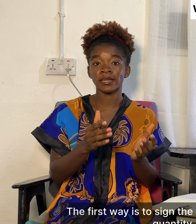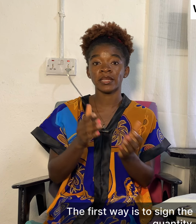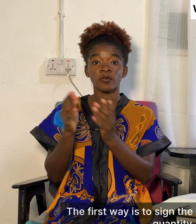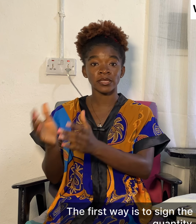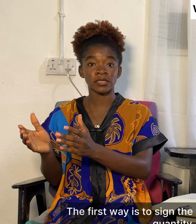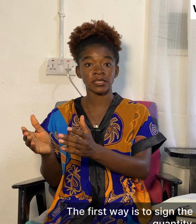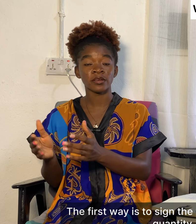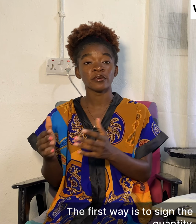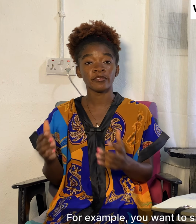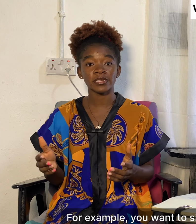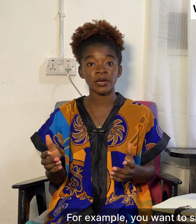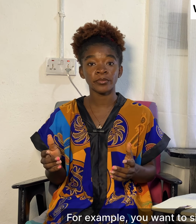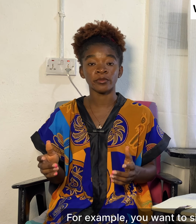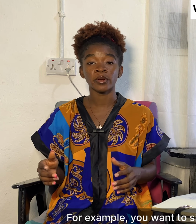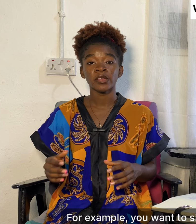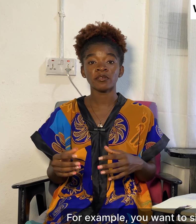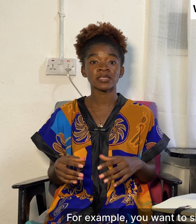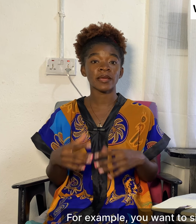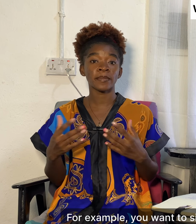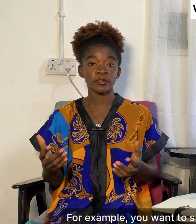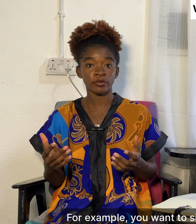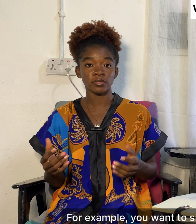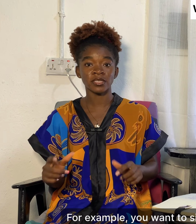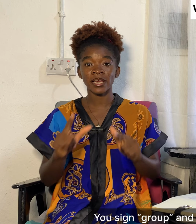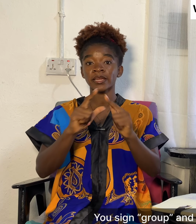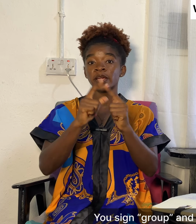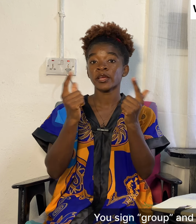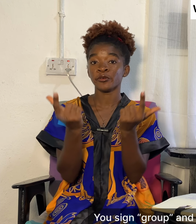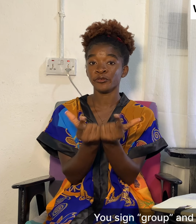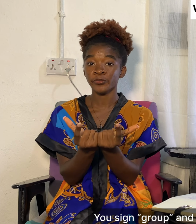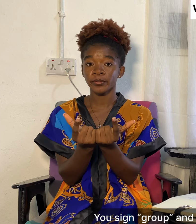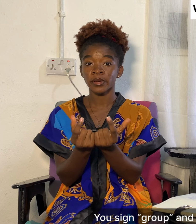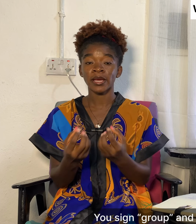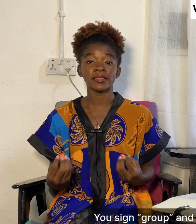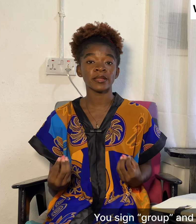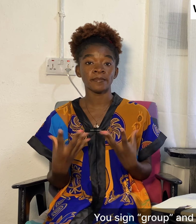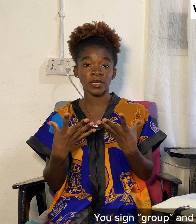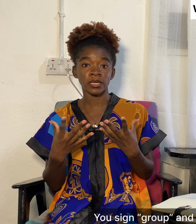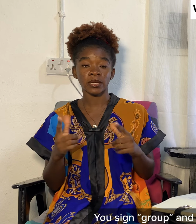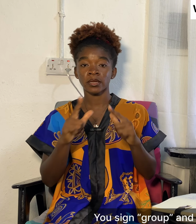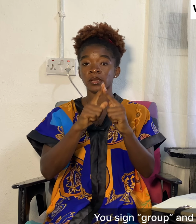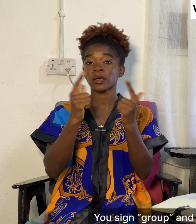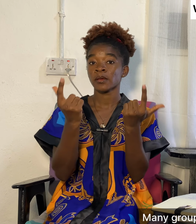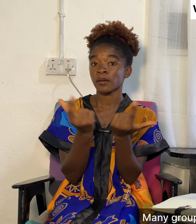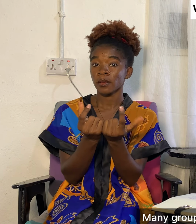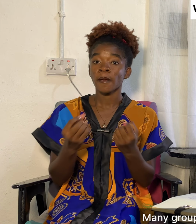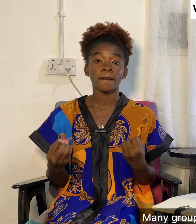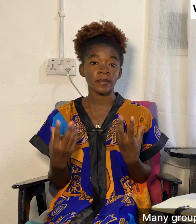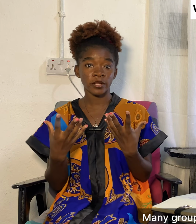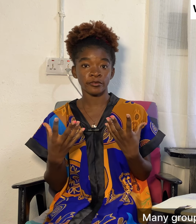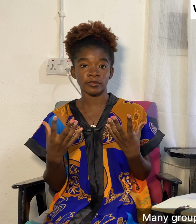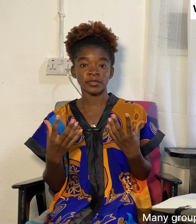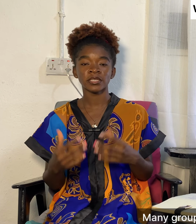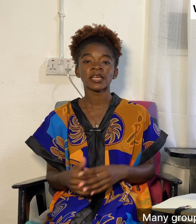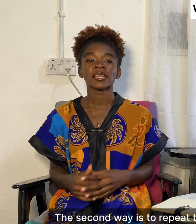then the quantity. For example, you want to sign many groups. You sign group and then many groups. The